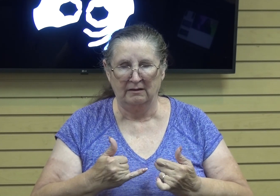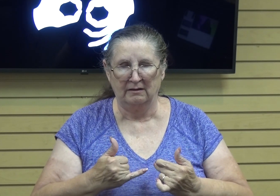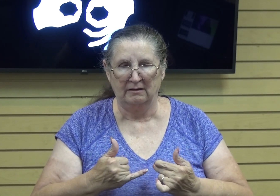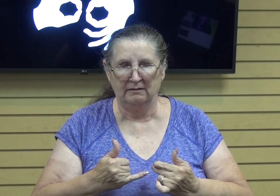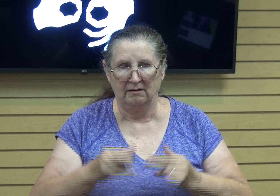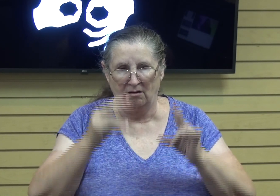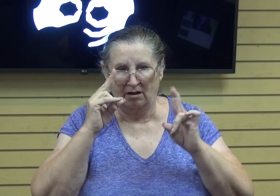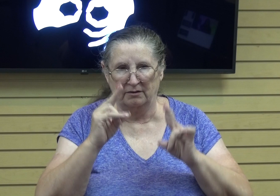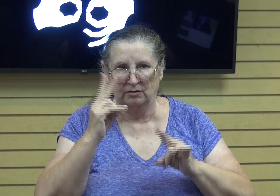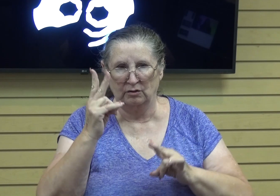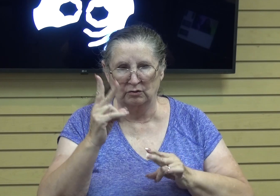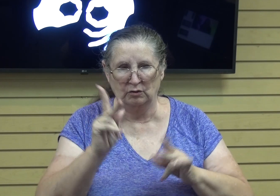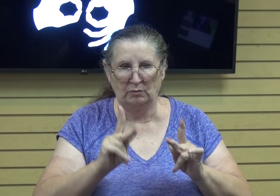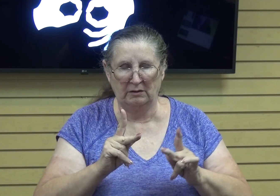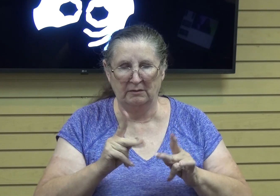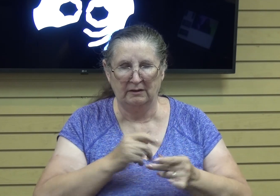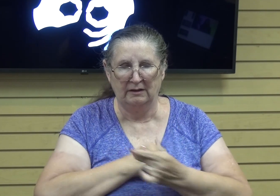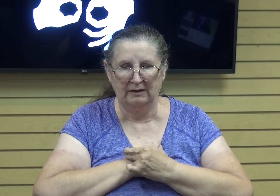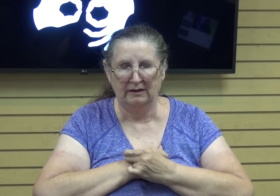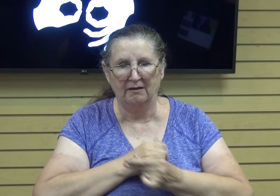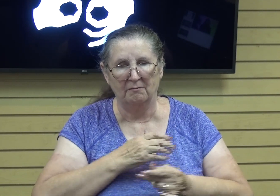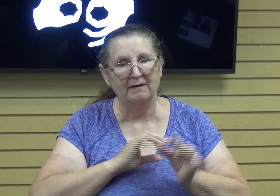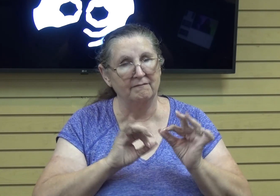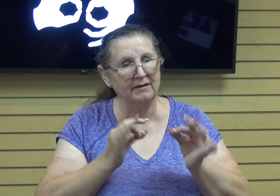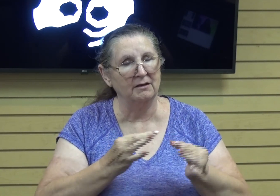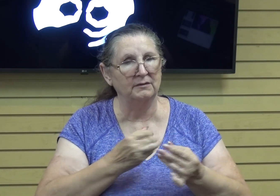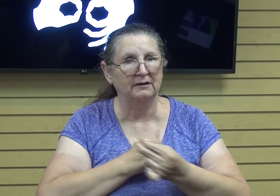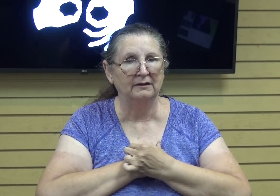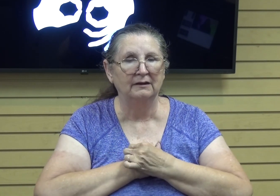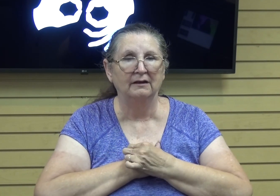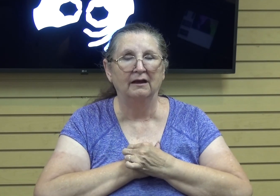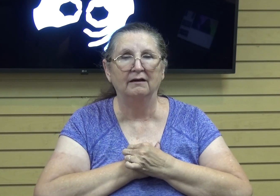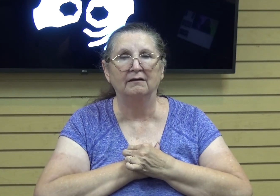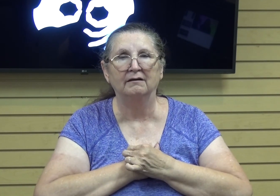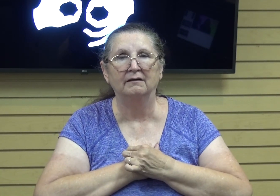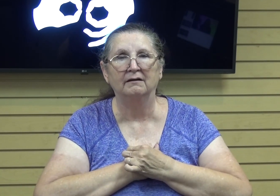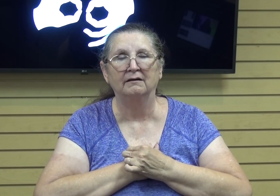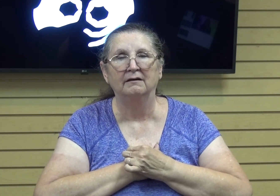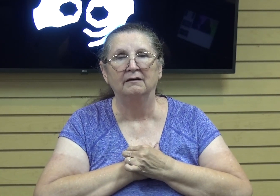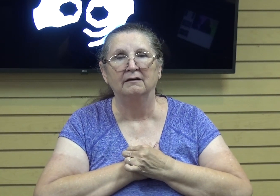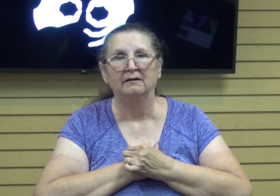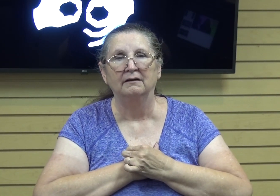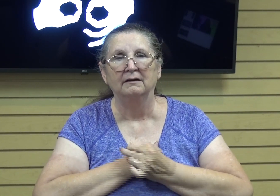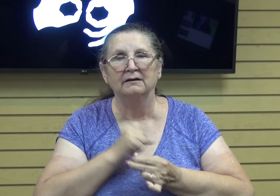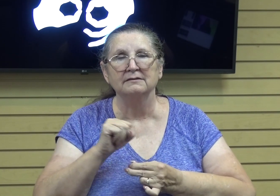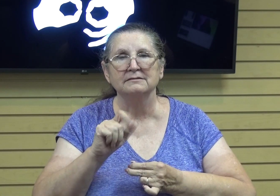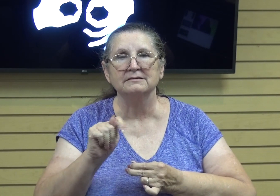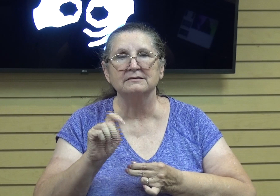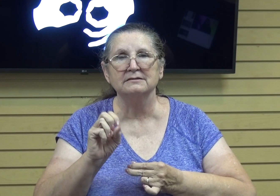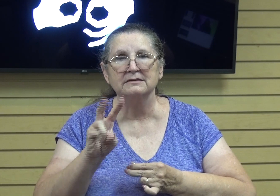I love and my family loves, and that is Steve and Ruth Baylor.